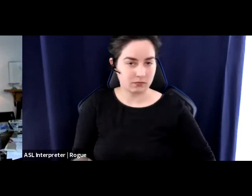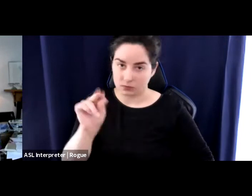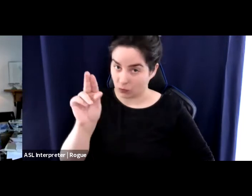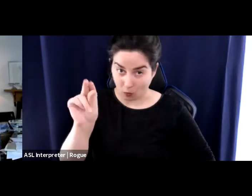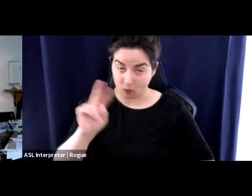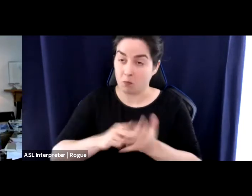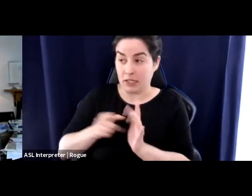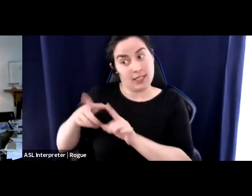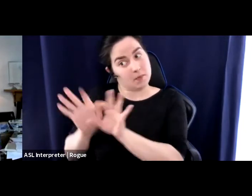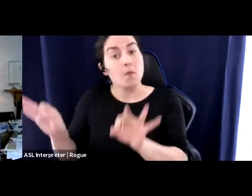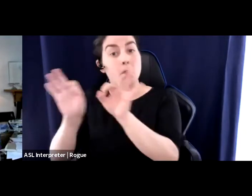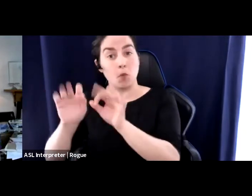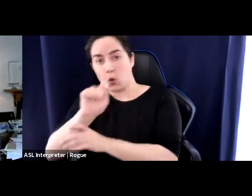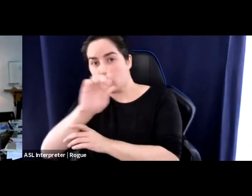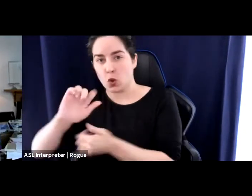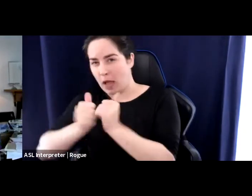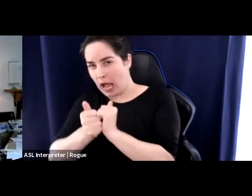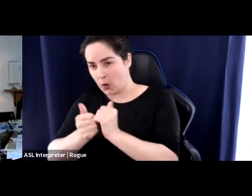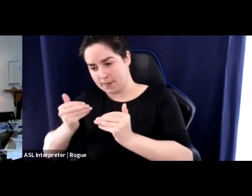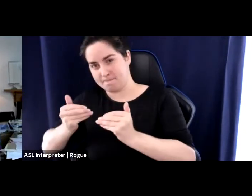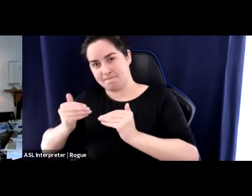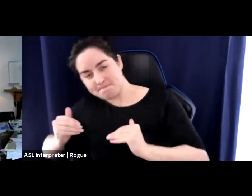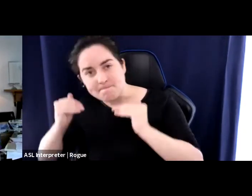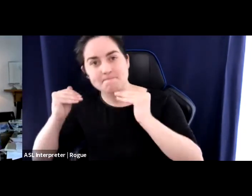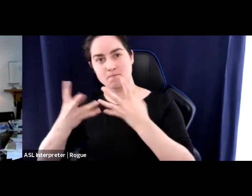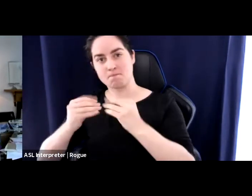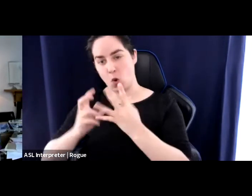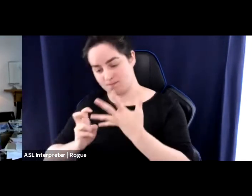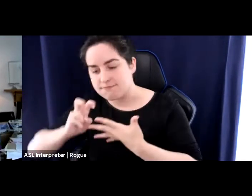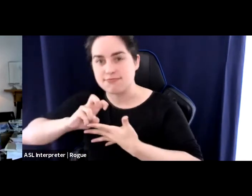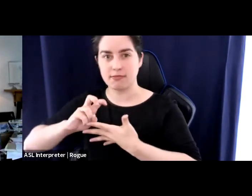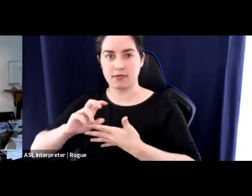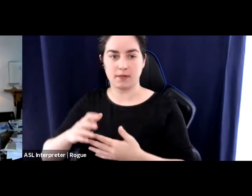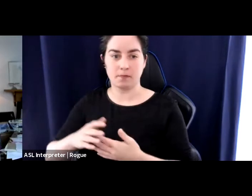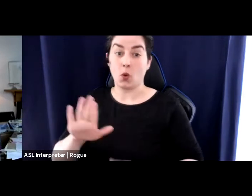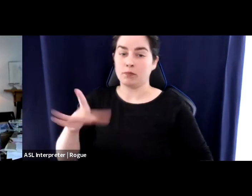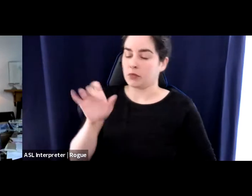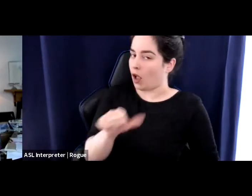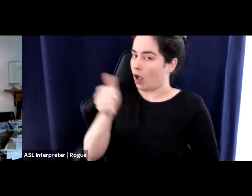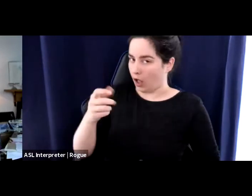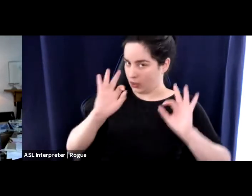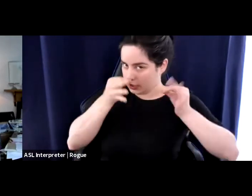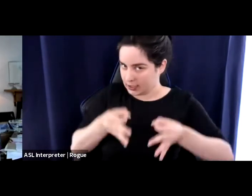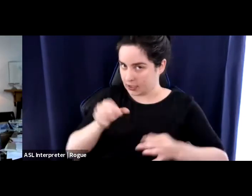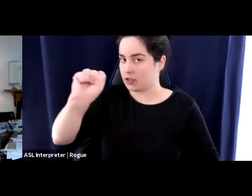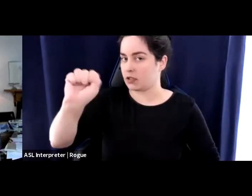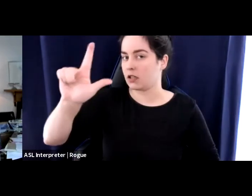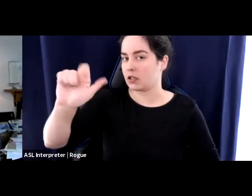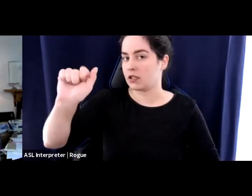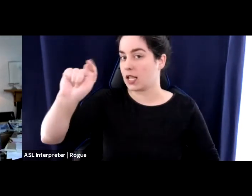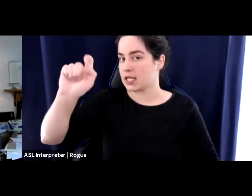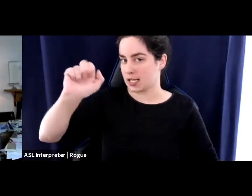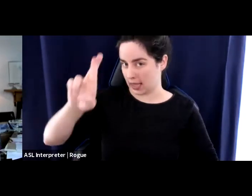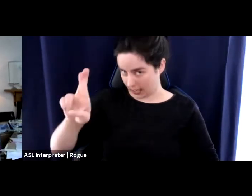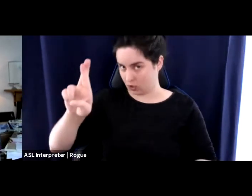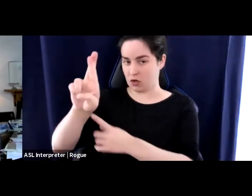work. In the context of the Slatter decision, as I said, it is another decision,